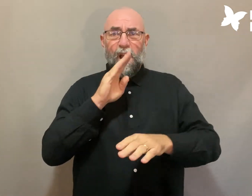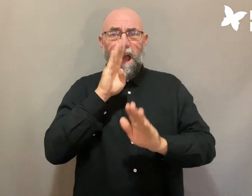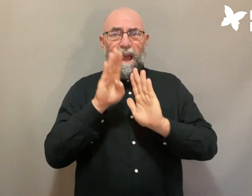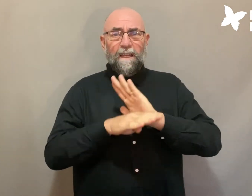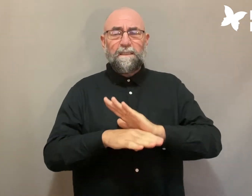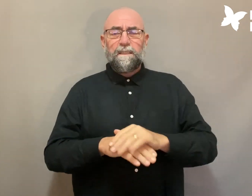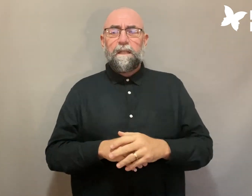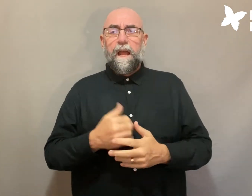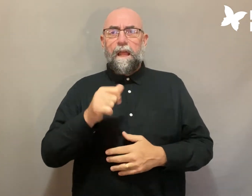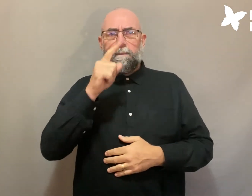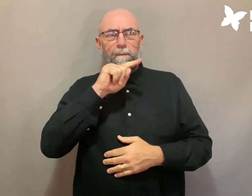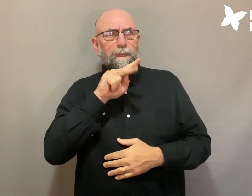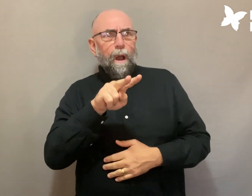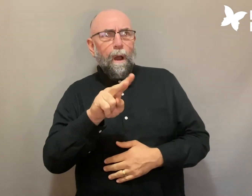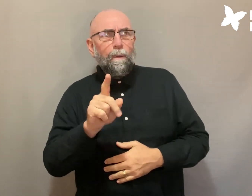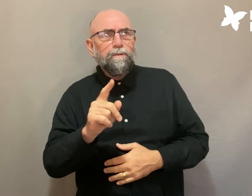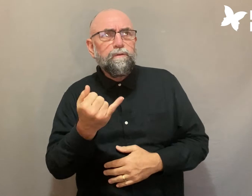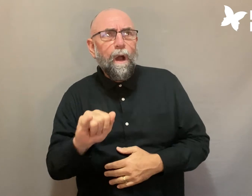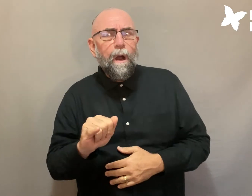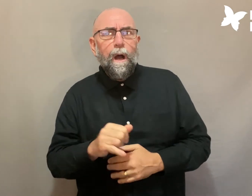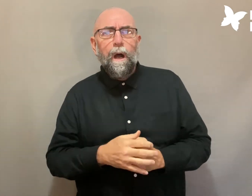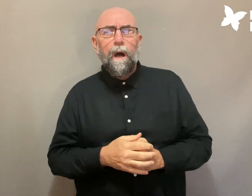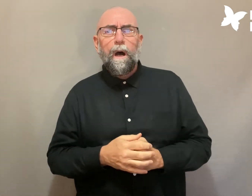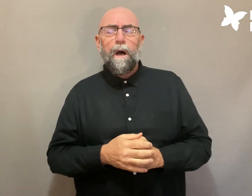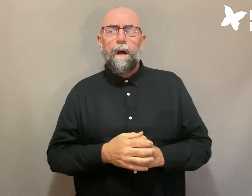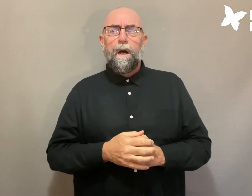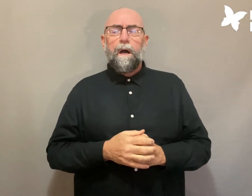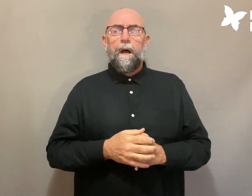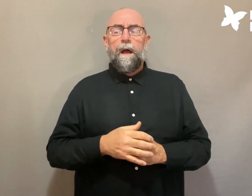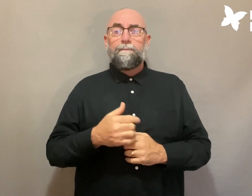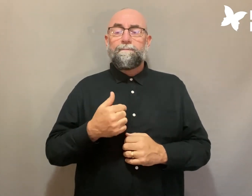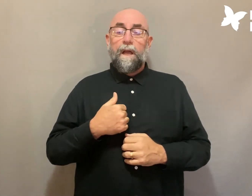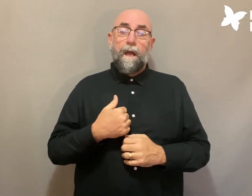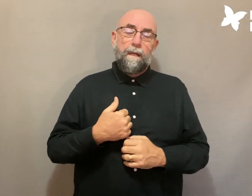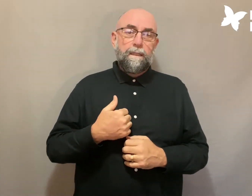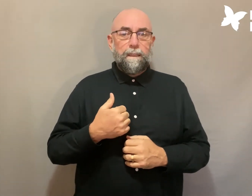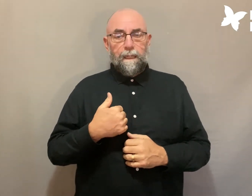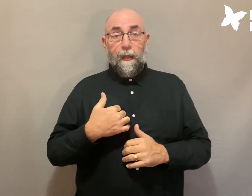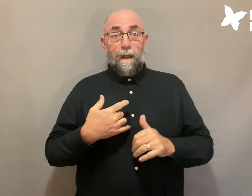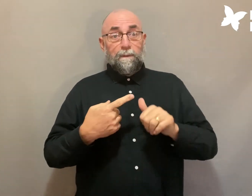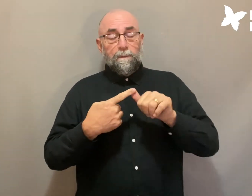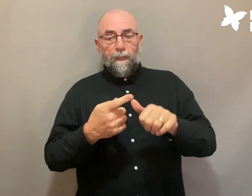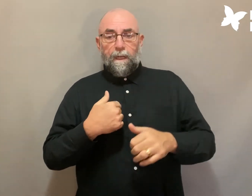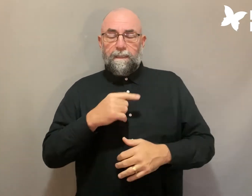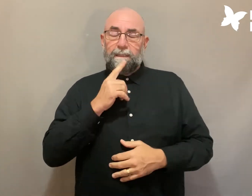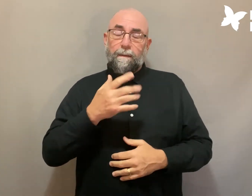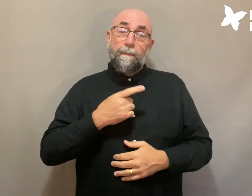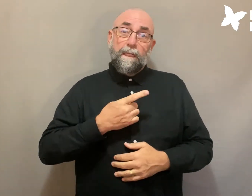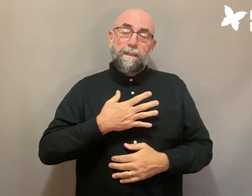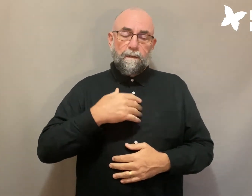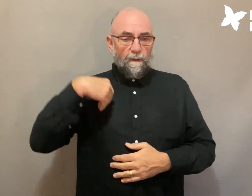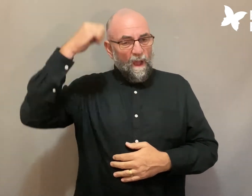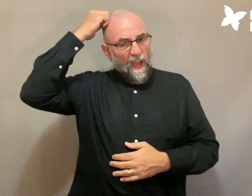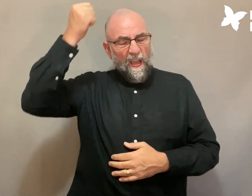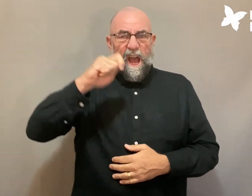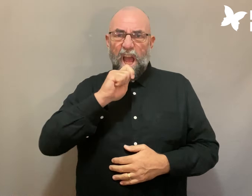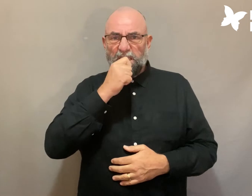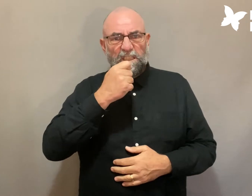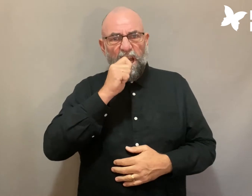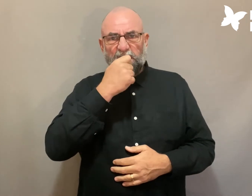And people say, what's happened? And it's not nice to tell them that you pulled it out and you've eaten it.